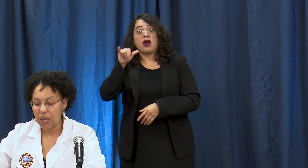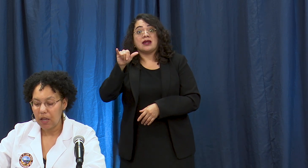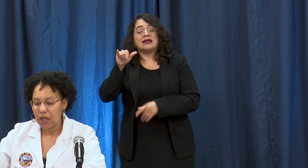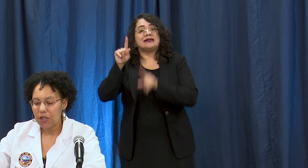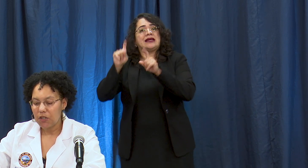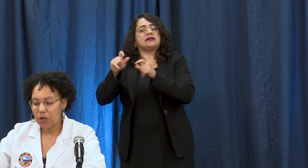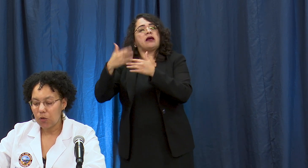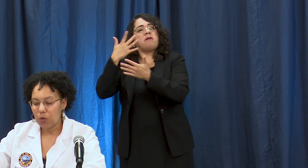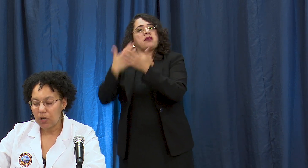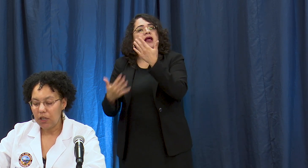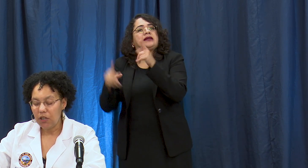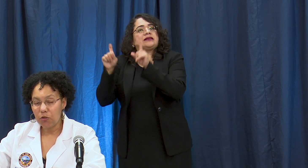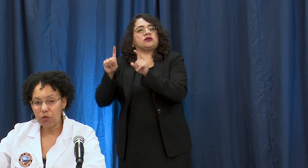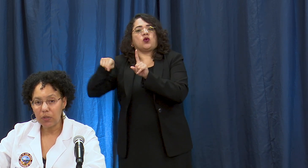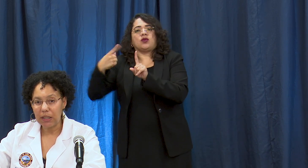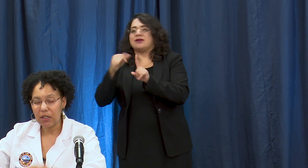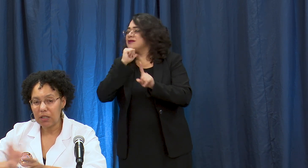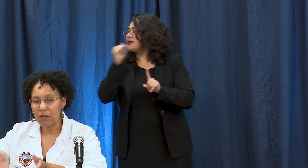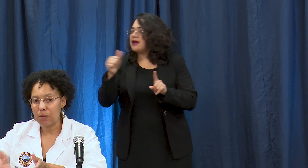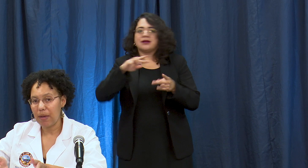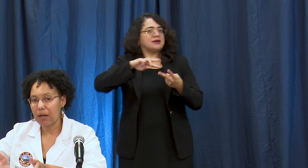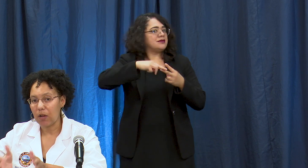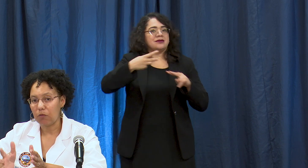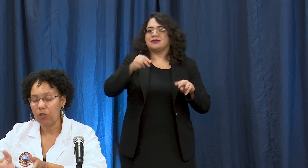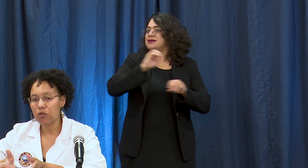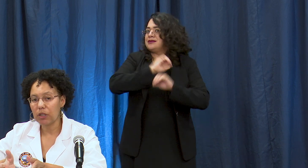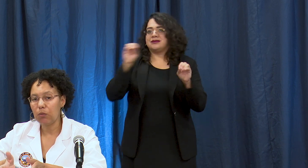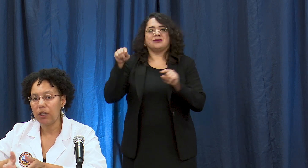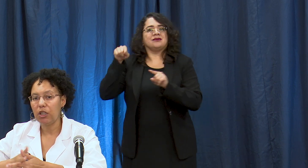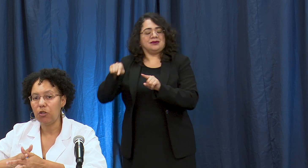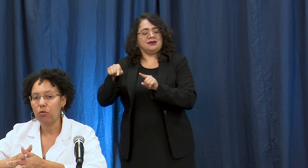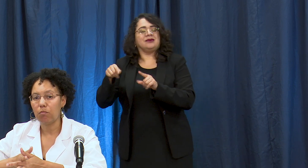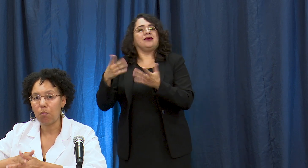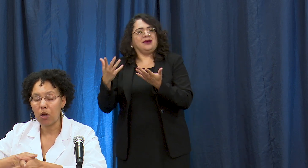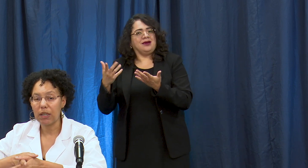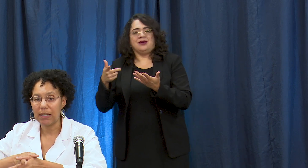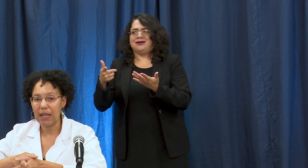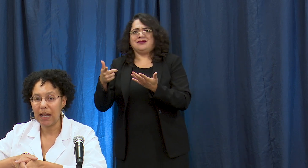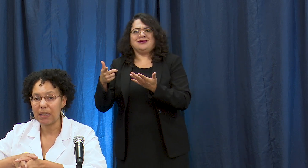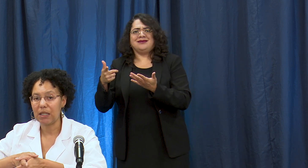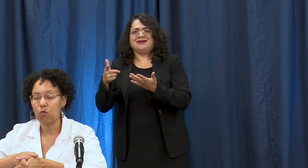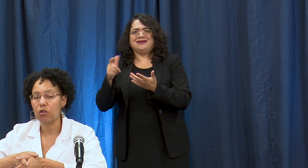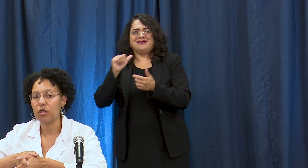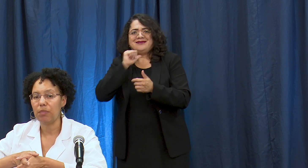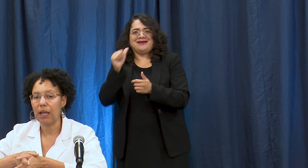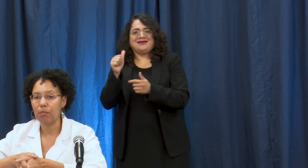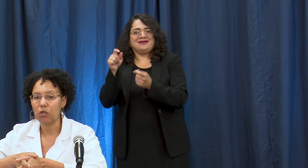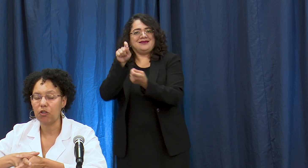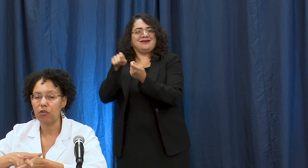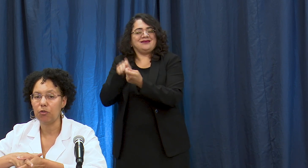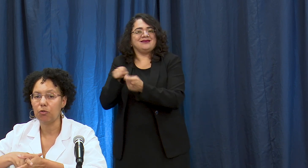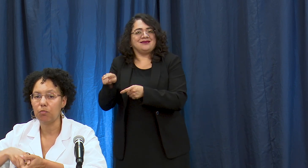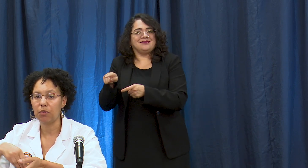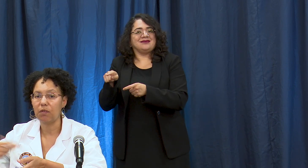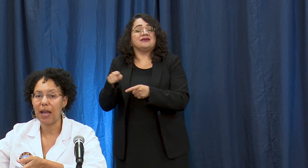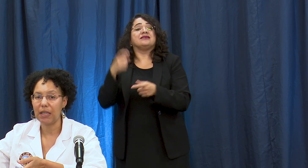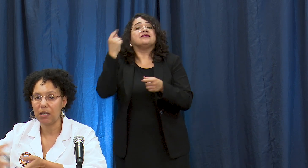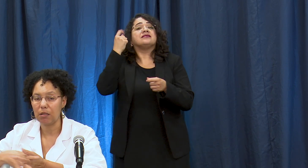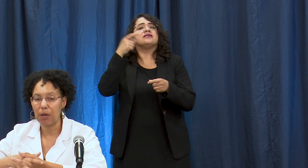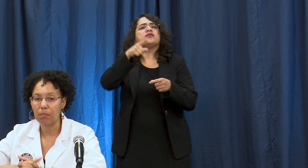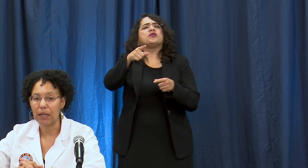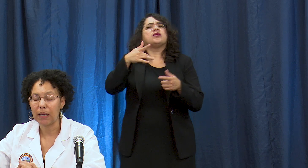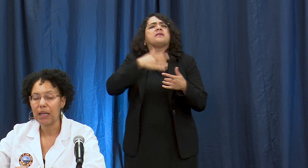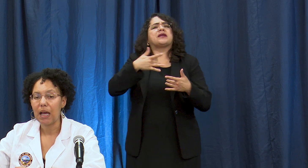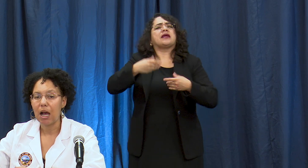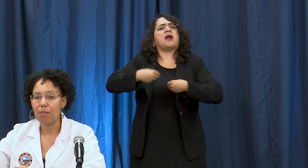test. So usually, just to give some background, usually when you market a test, in order to be able to provide it